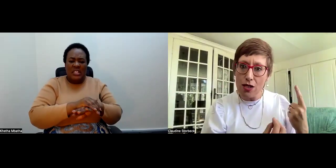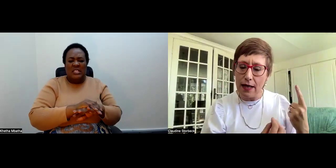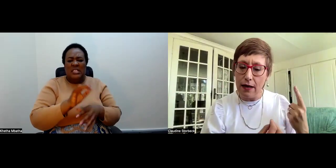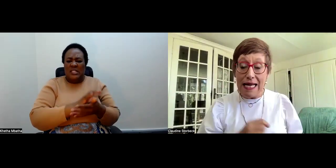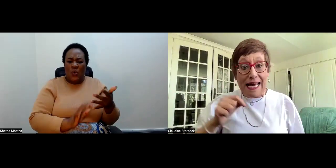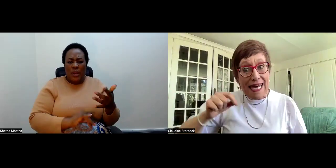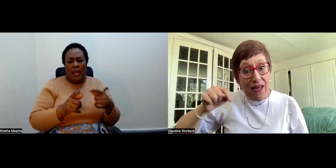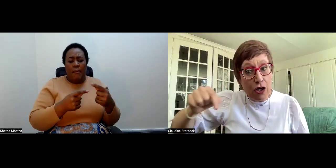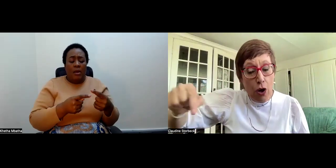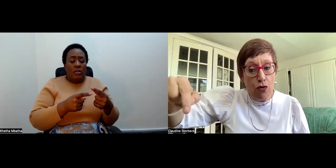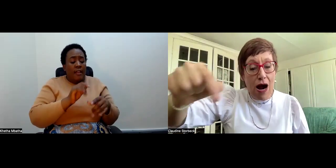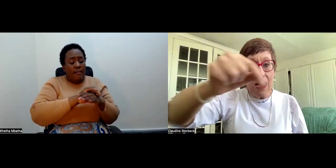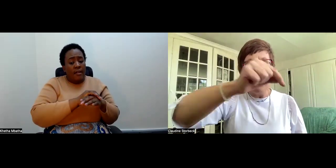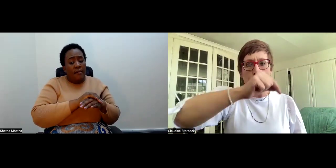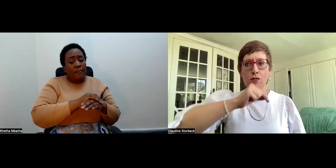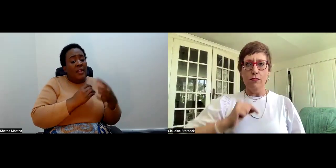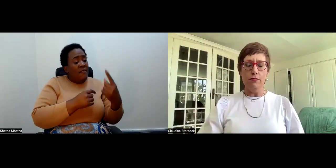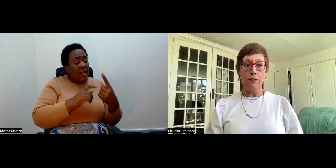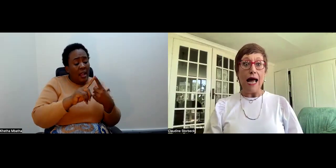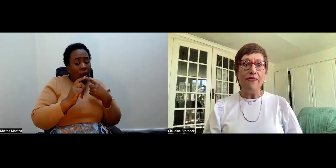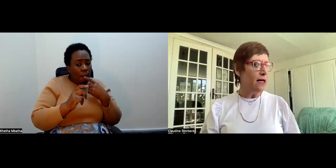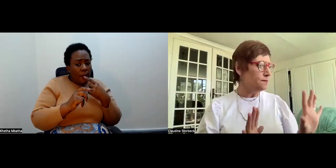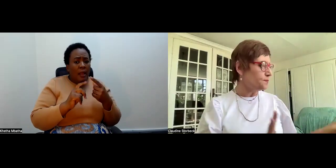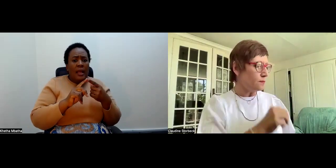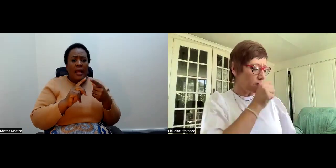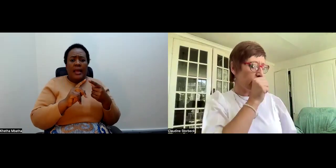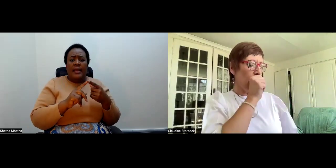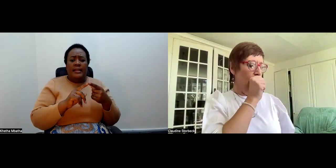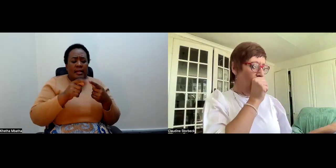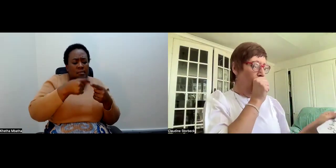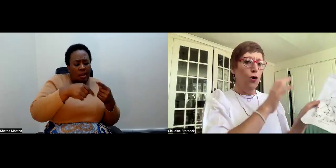the plaster. He can then go around the room and then